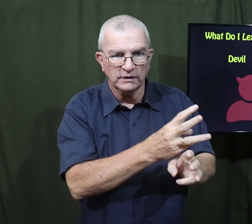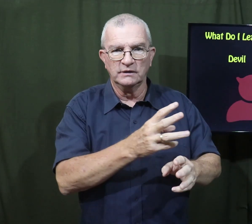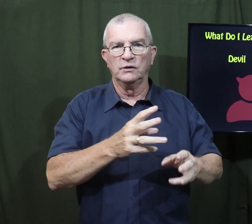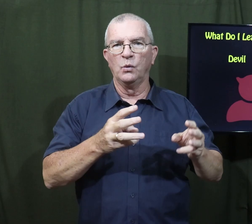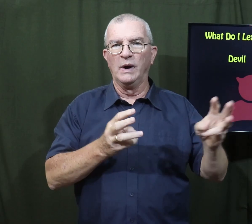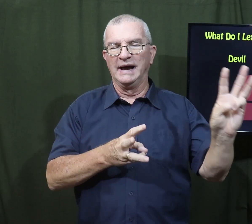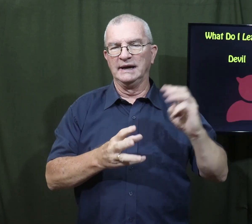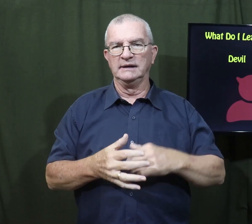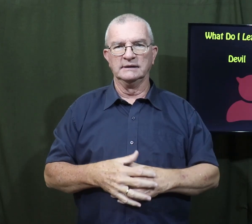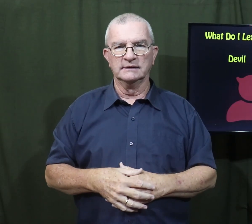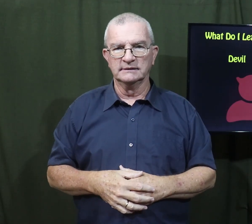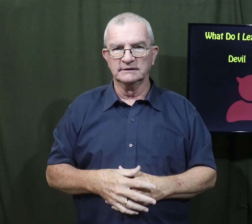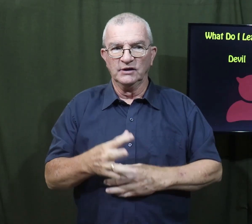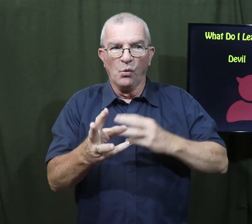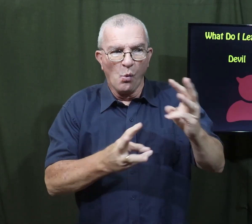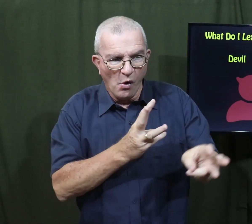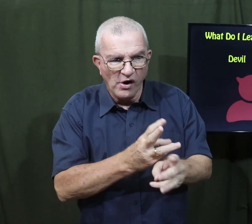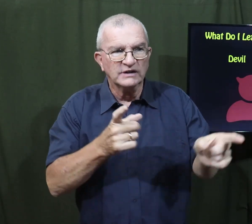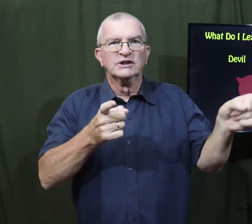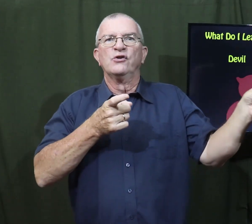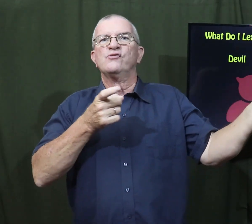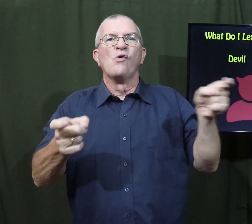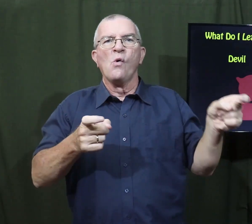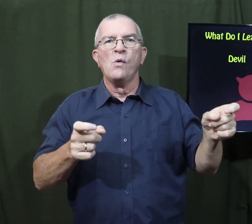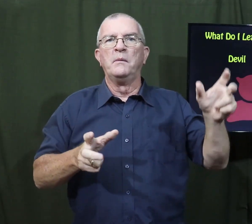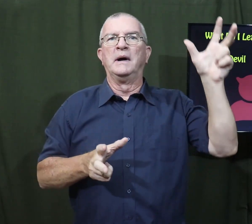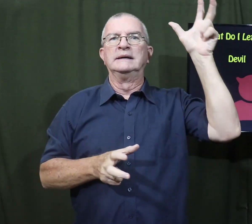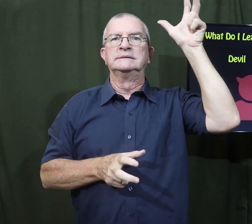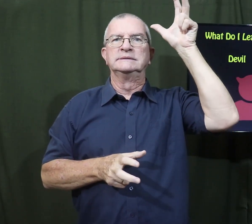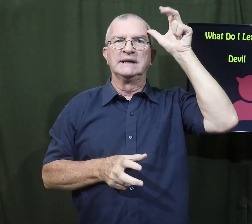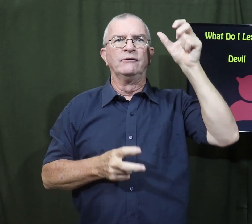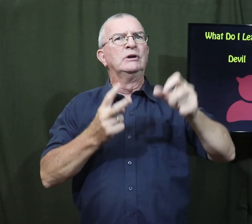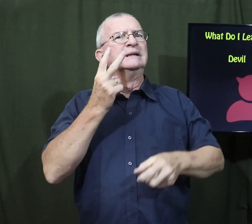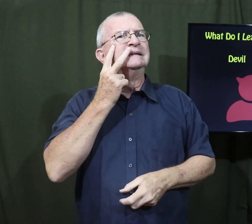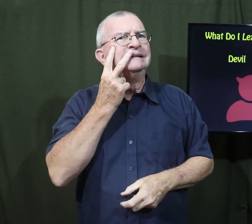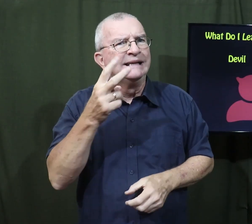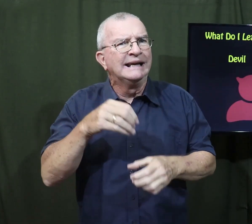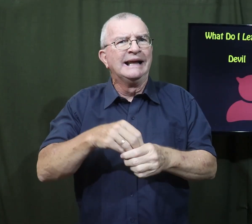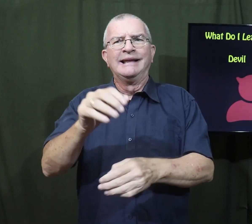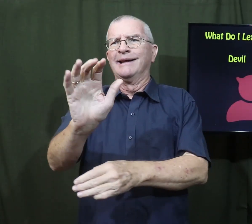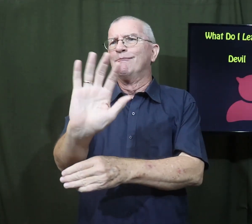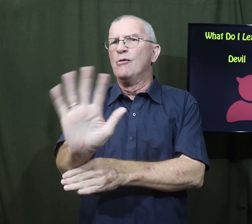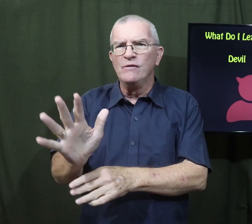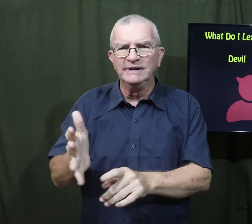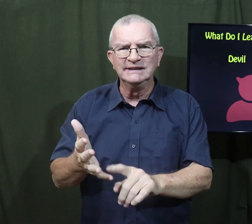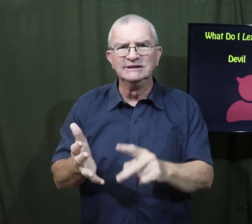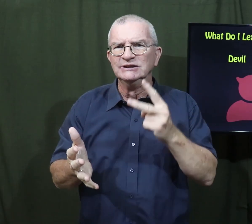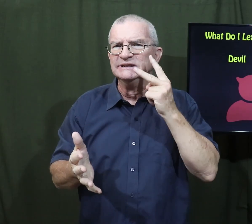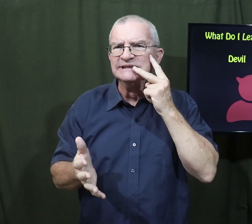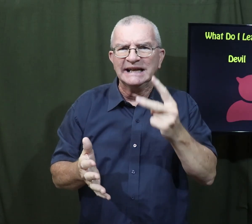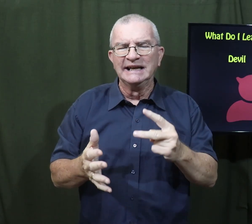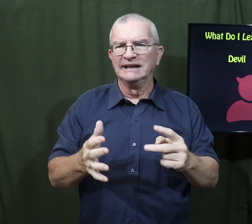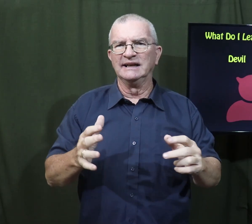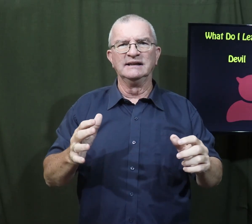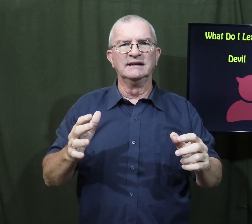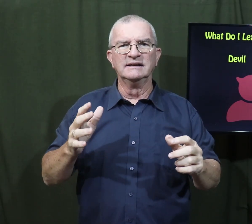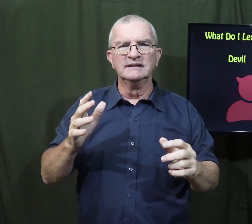The Bible calls it the world's way. The world is controlled by the devil. In